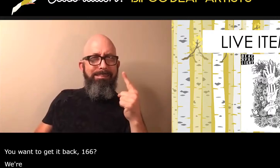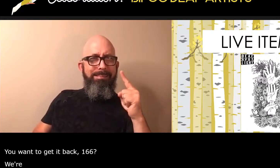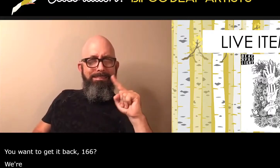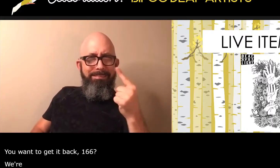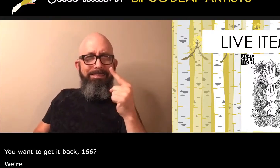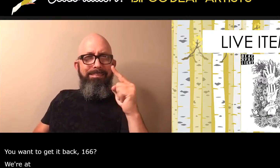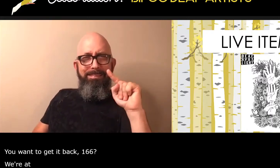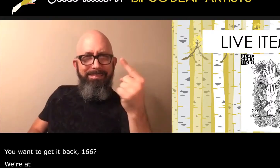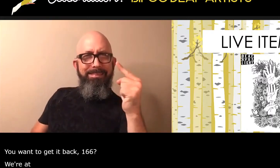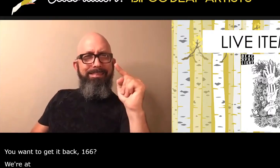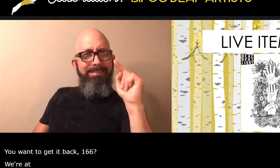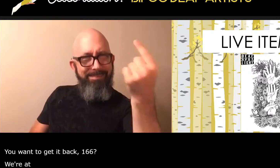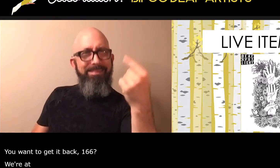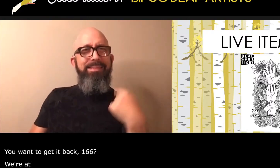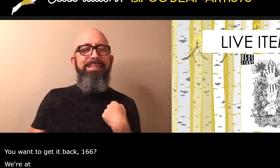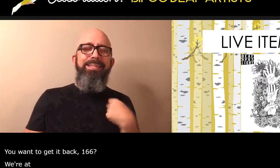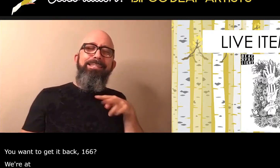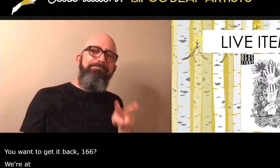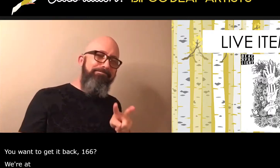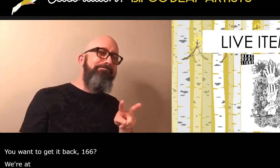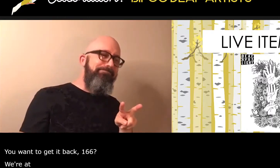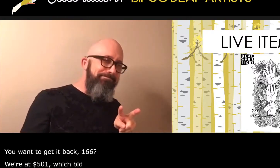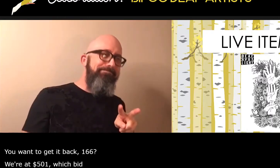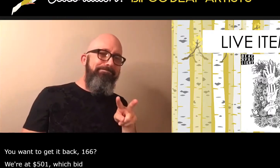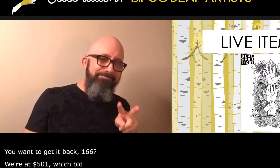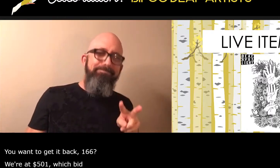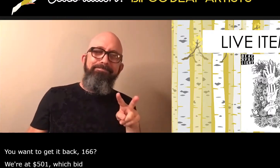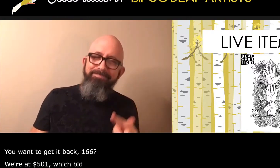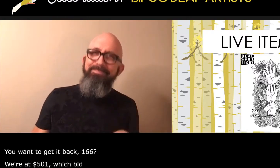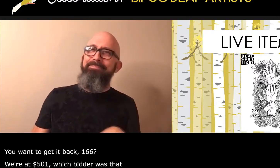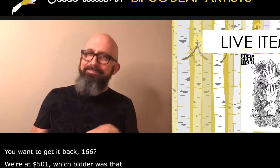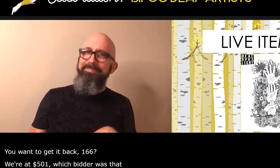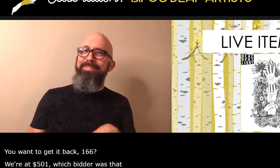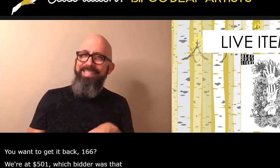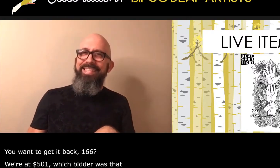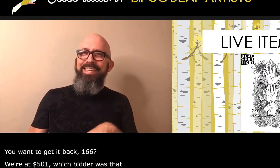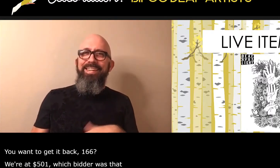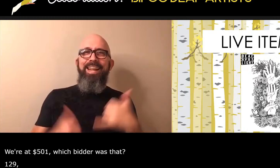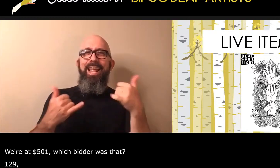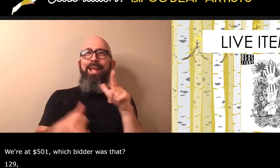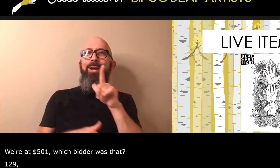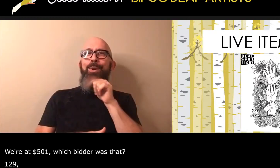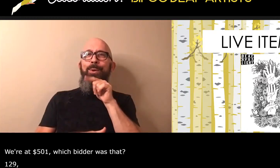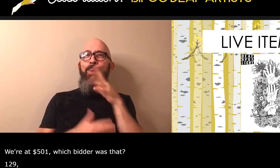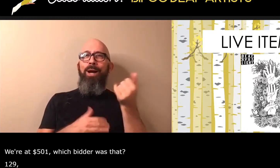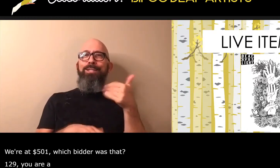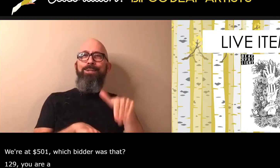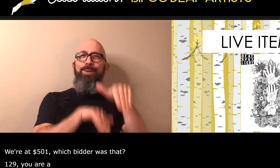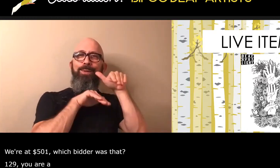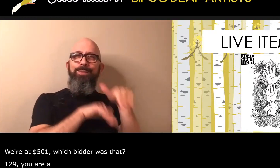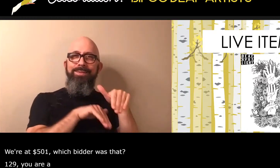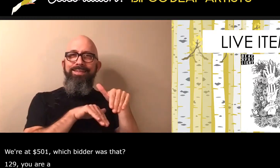129. You are a dedicated soul. You're raising it by $1 each time.